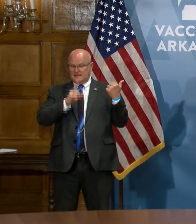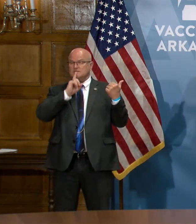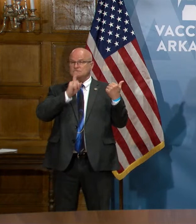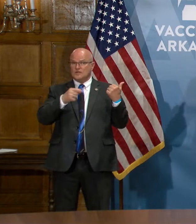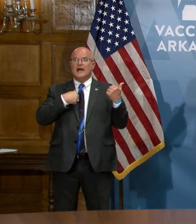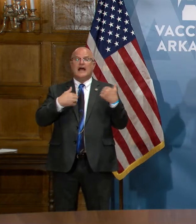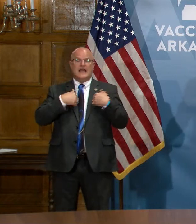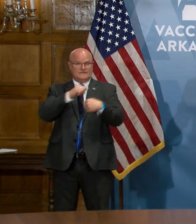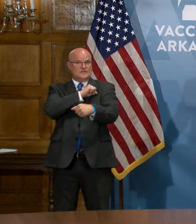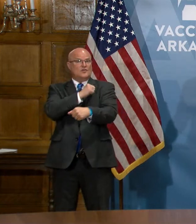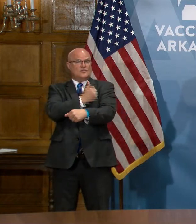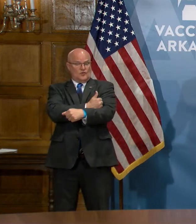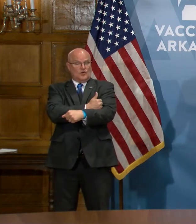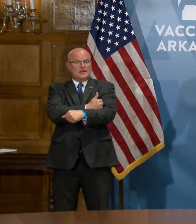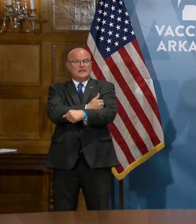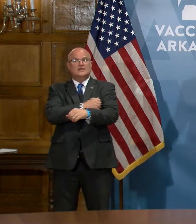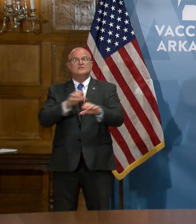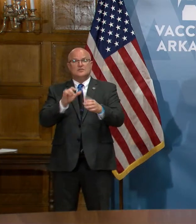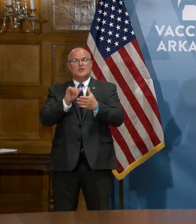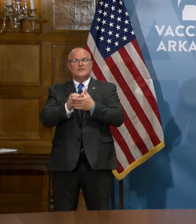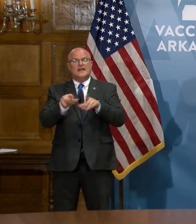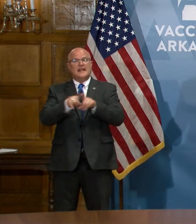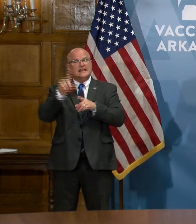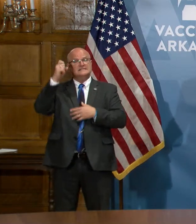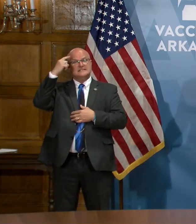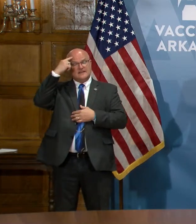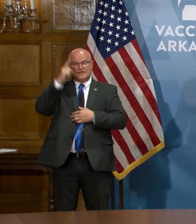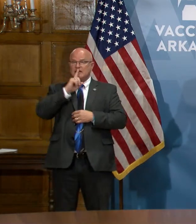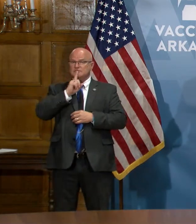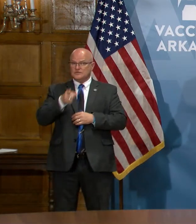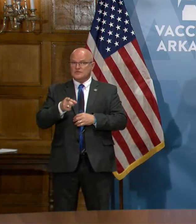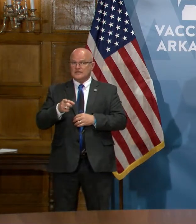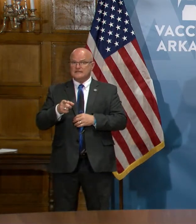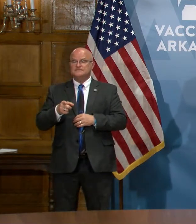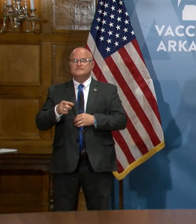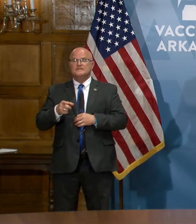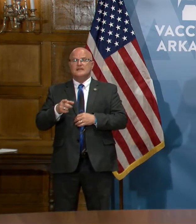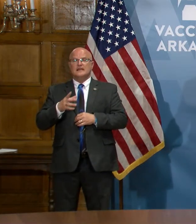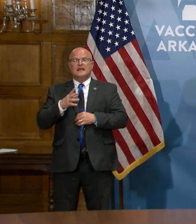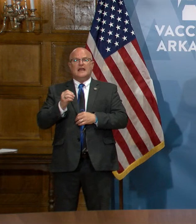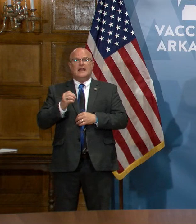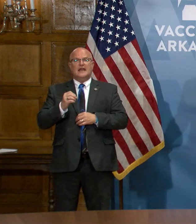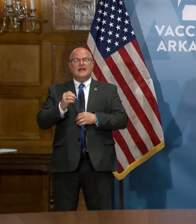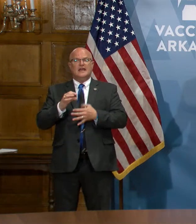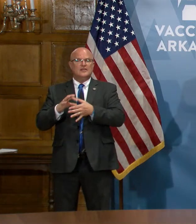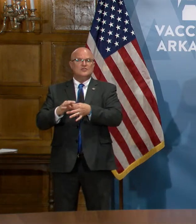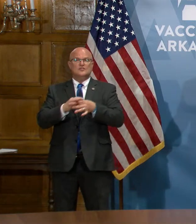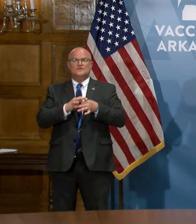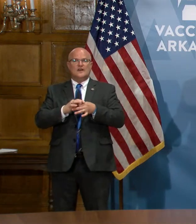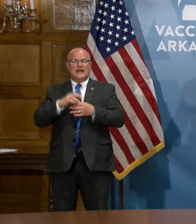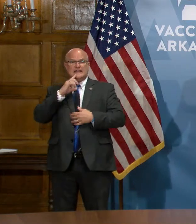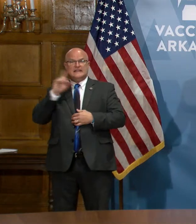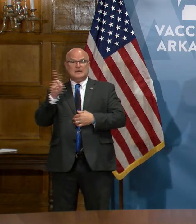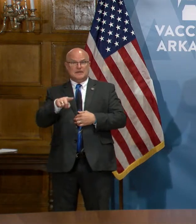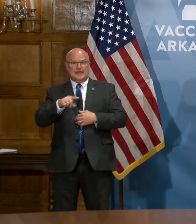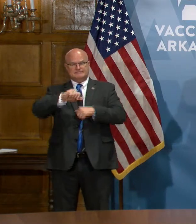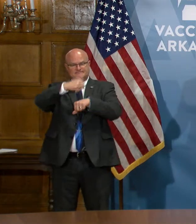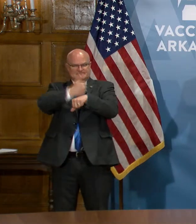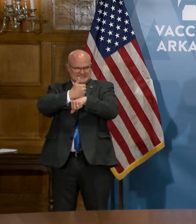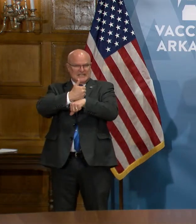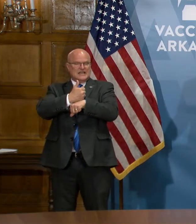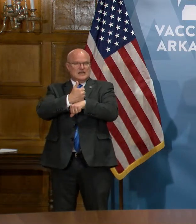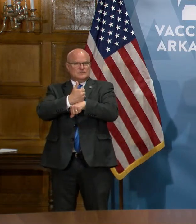Certainly, I have the authority to do that as governor, absolutely. And a unified command is what we set